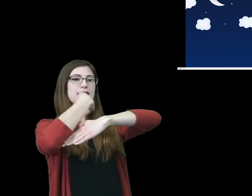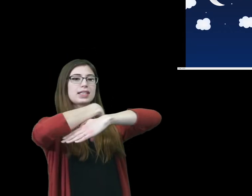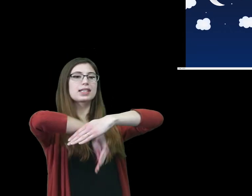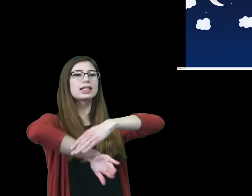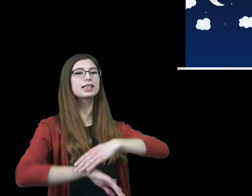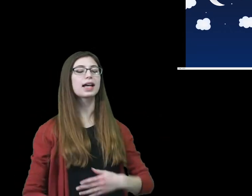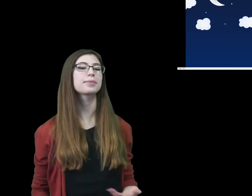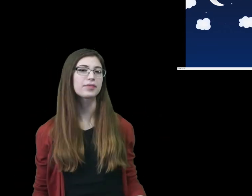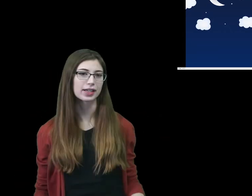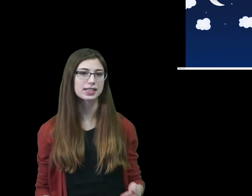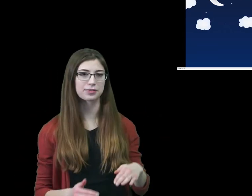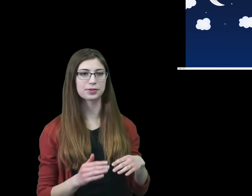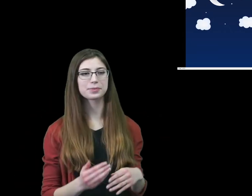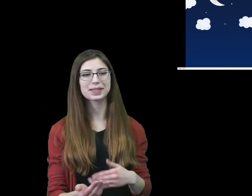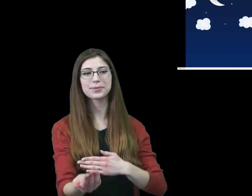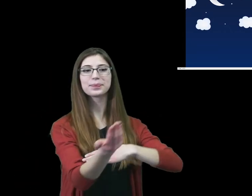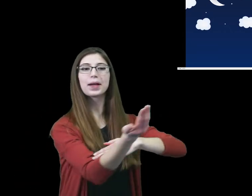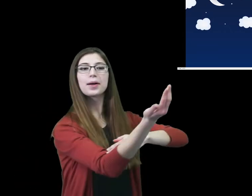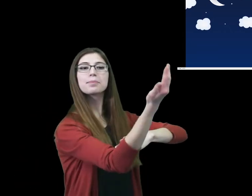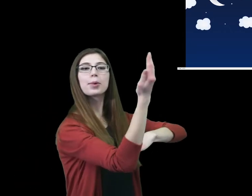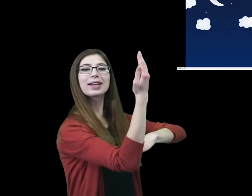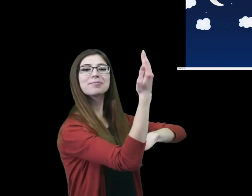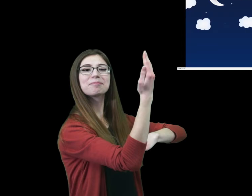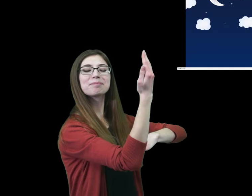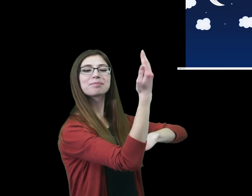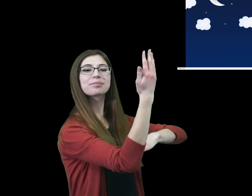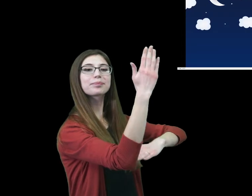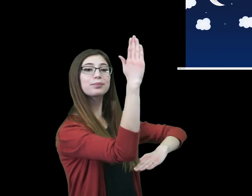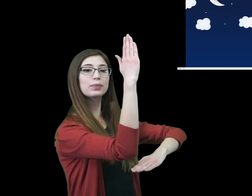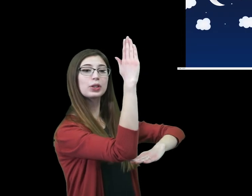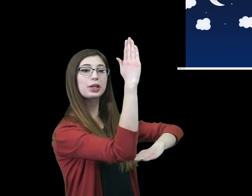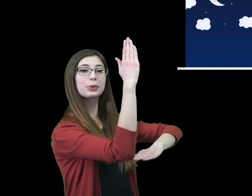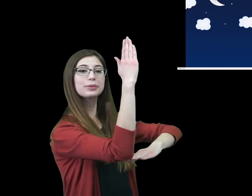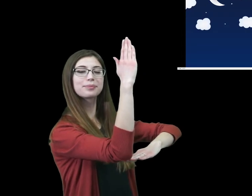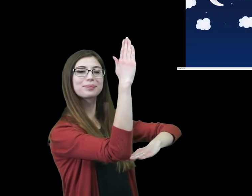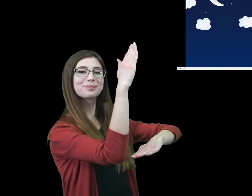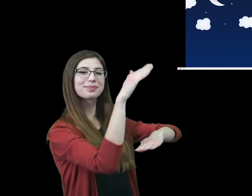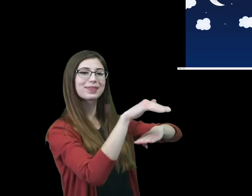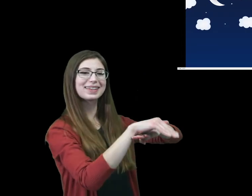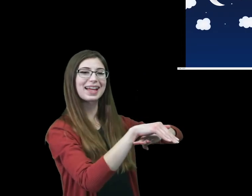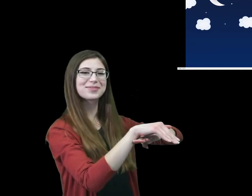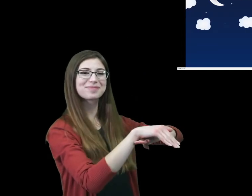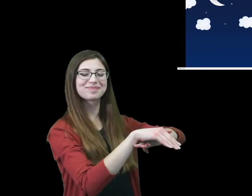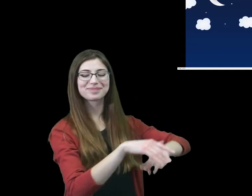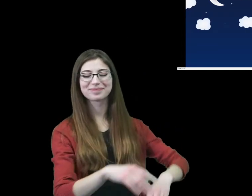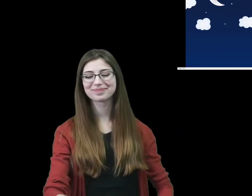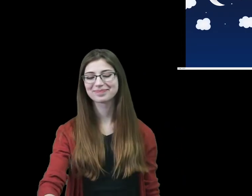this, that would be very difficult. So morning, noon, night.